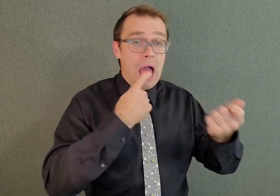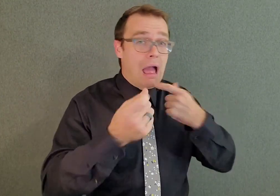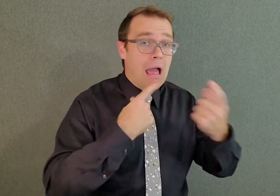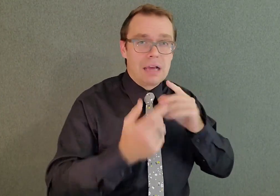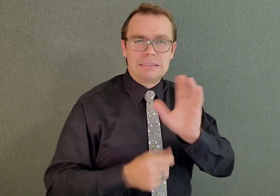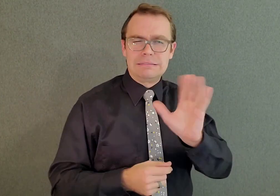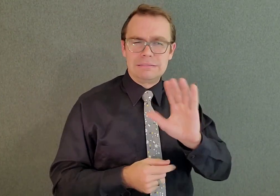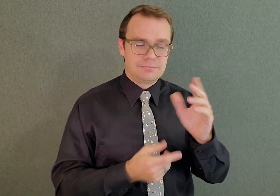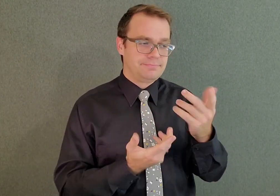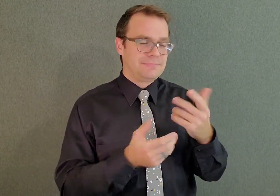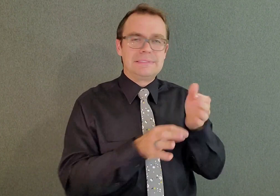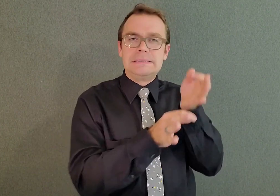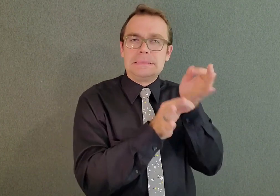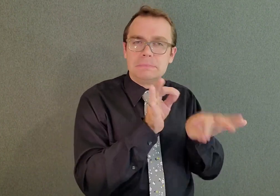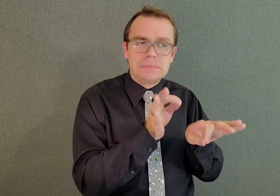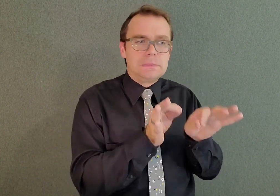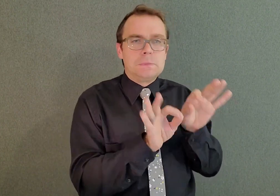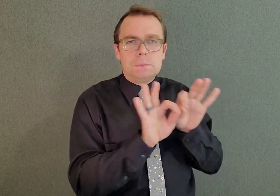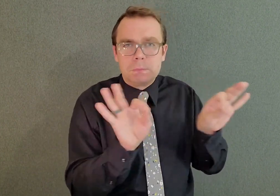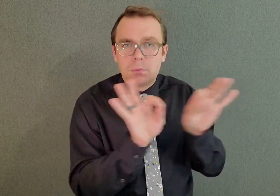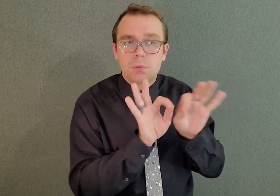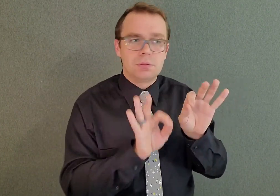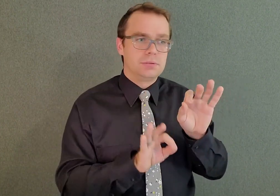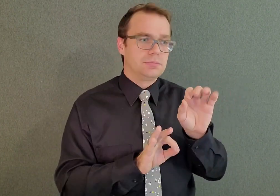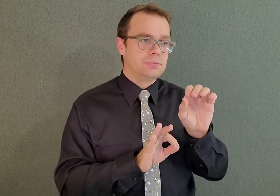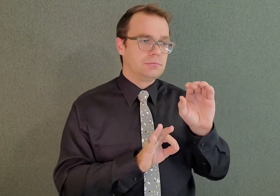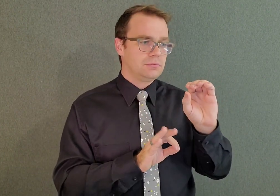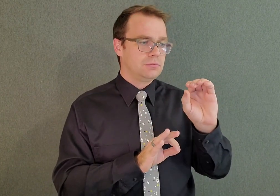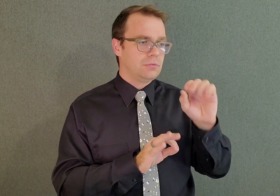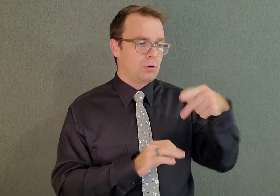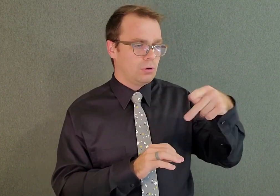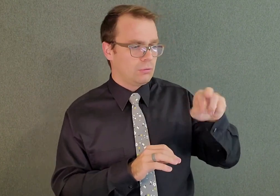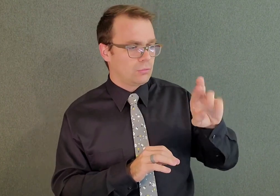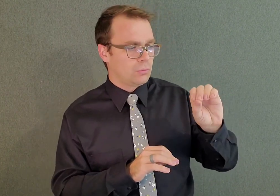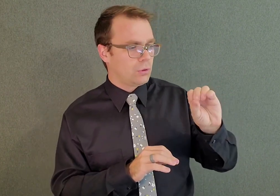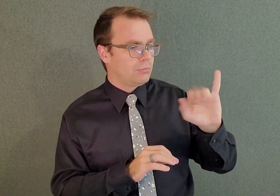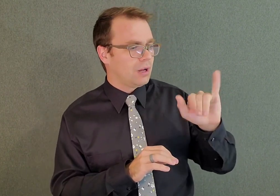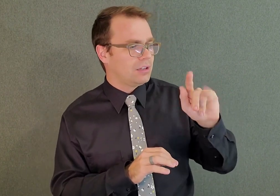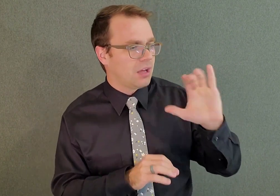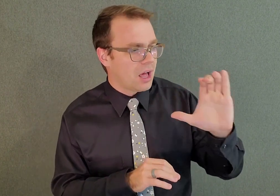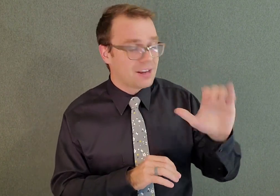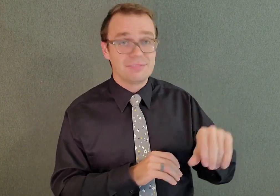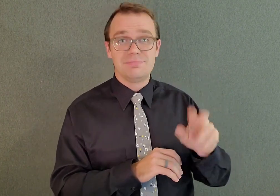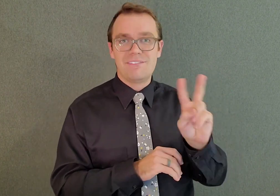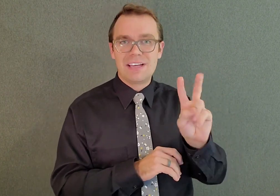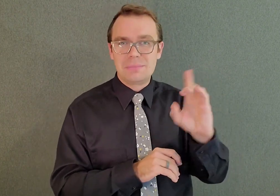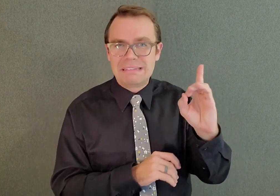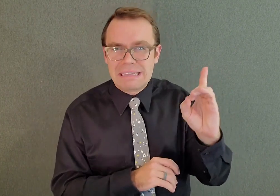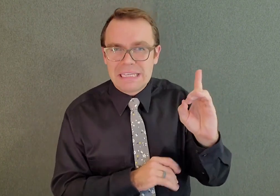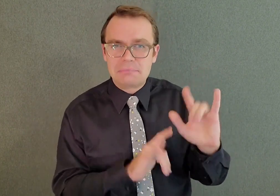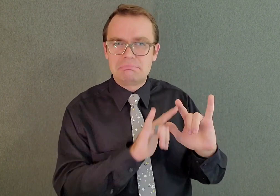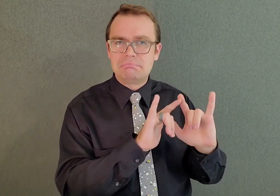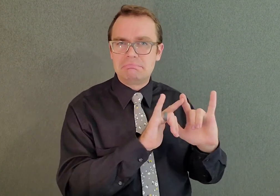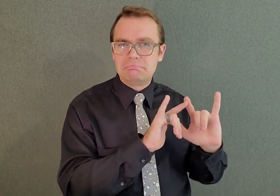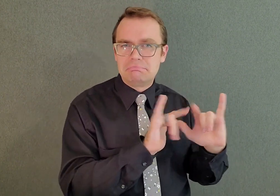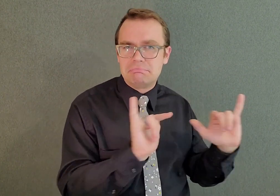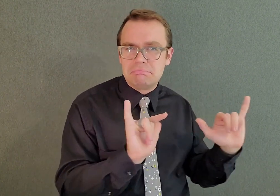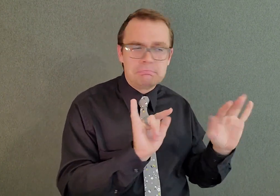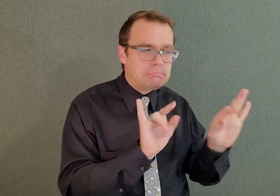such as probiotics, omega fatty acids, and vitamin D to help support your healing. And more importantly, take care of your spine once